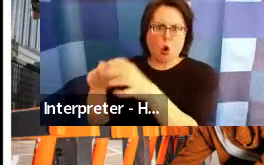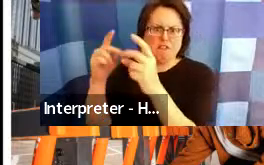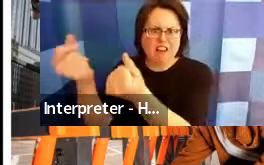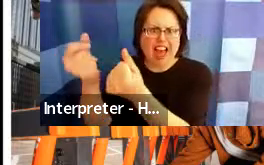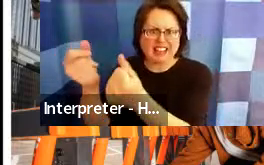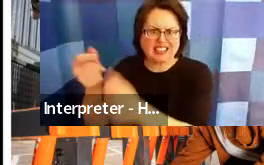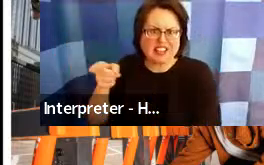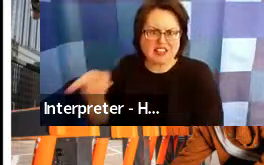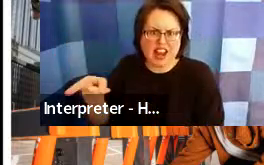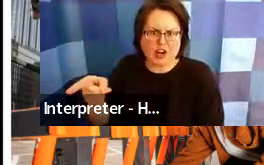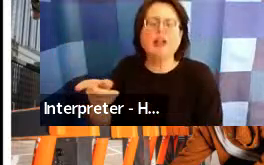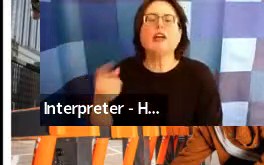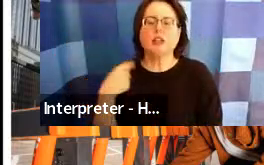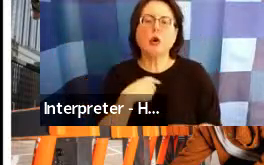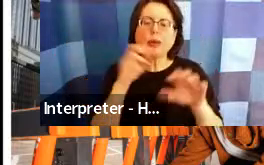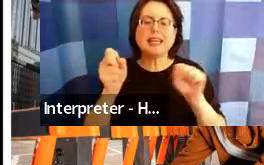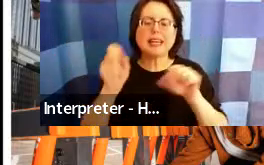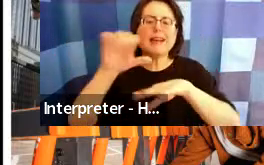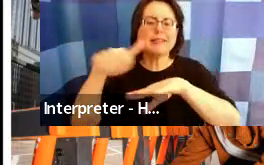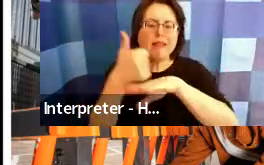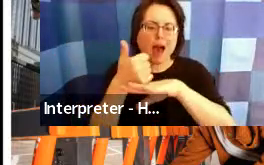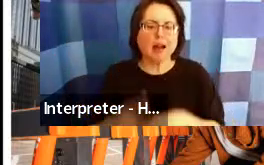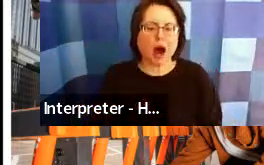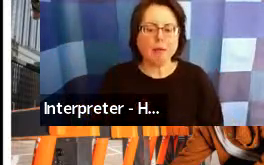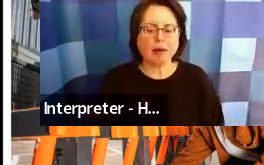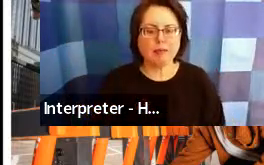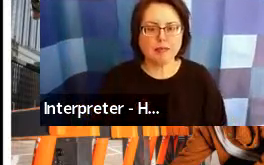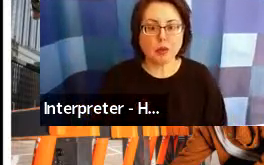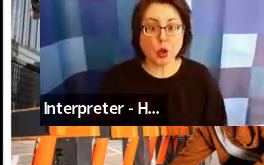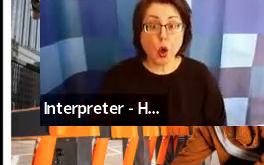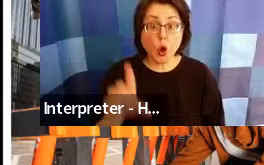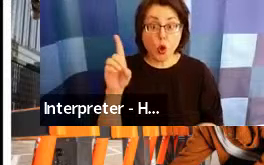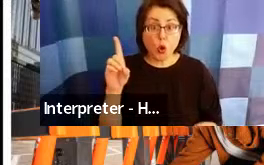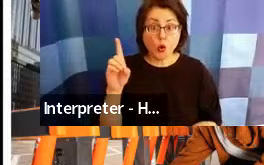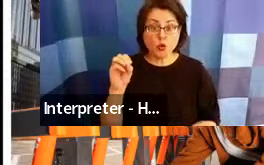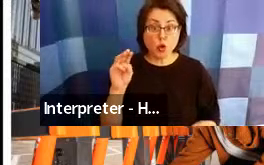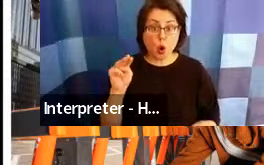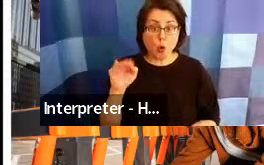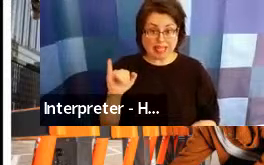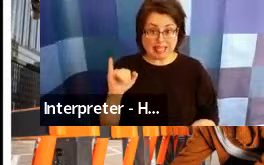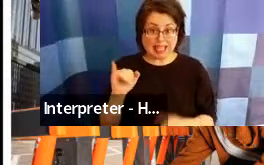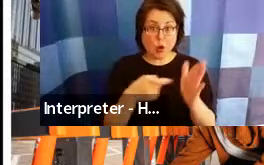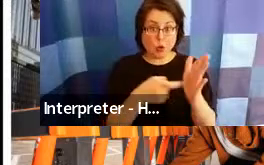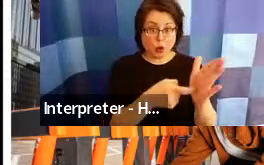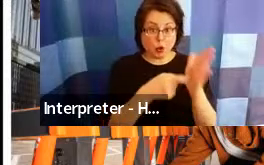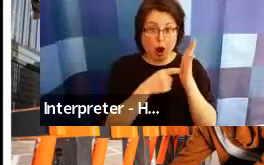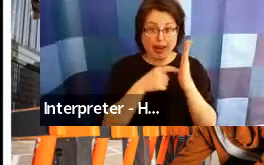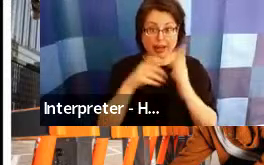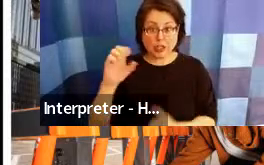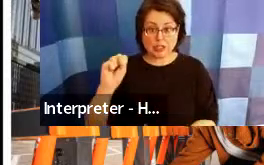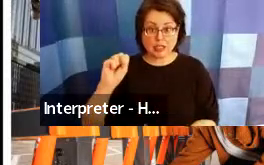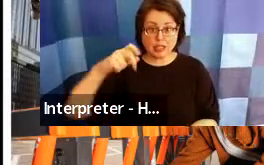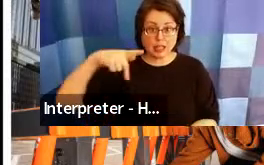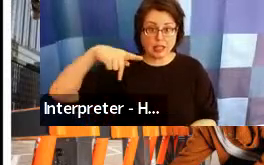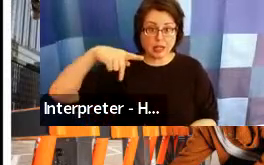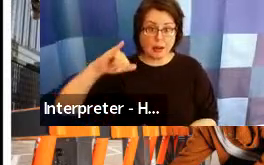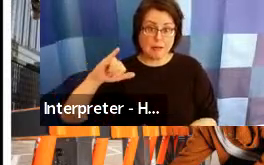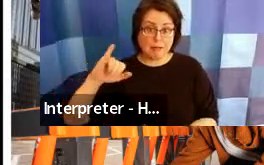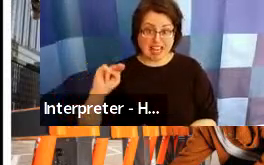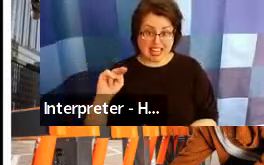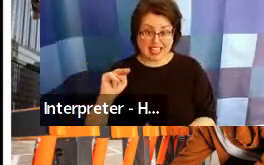of the scooters themselves. DOMI also requires that SPIN respond to